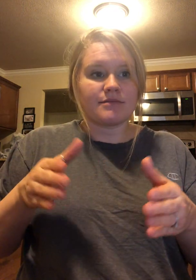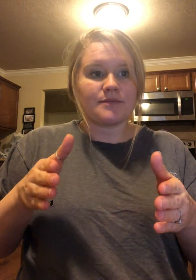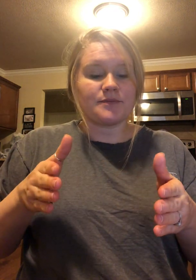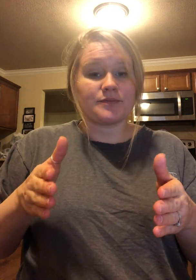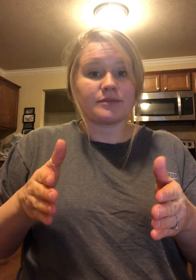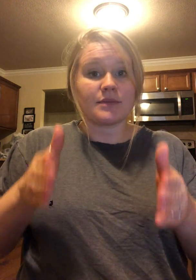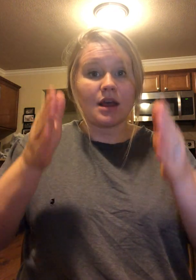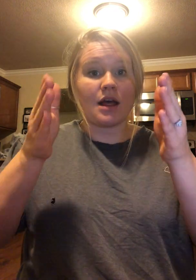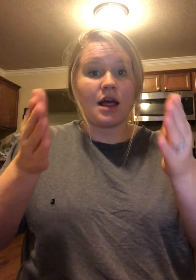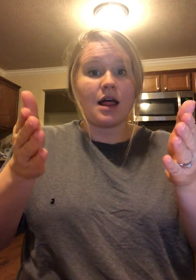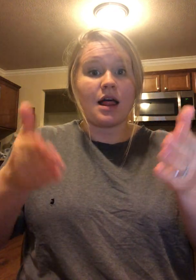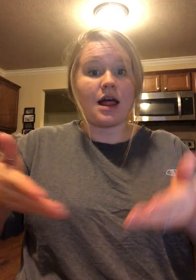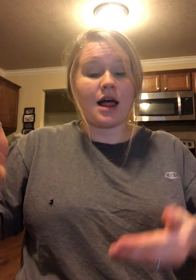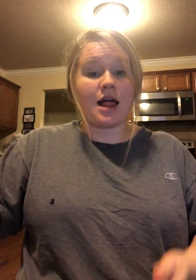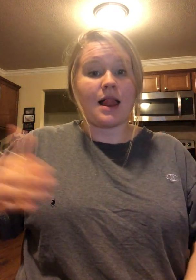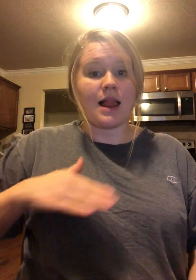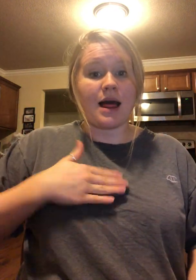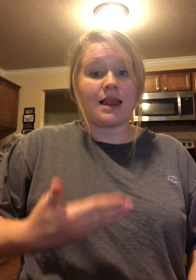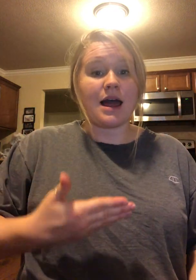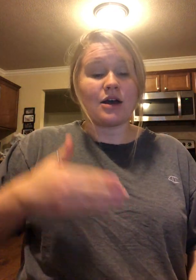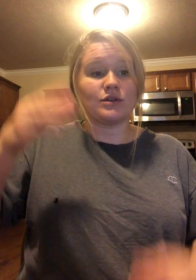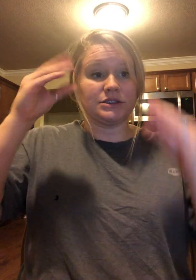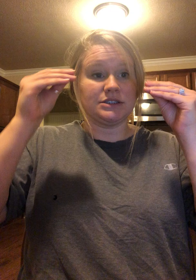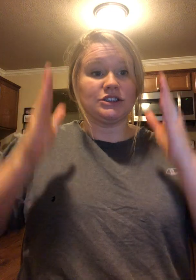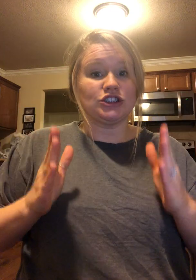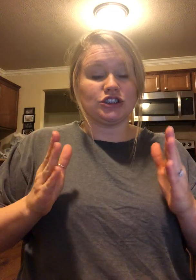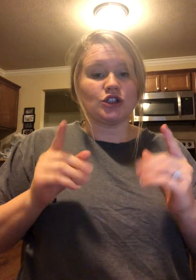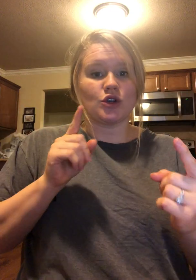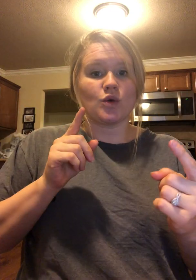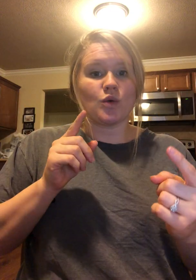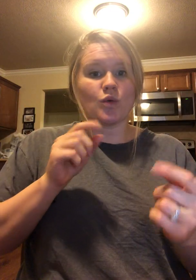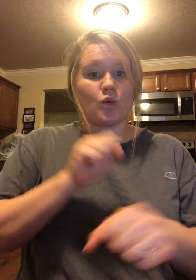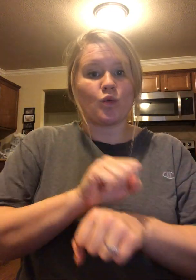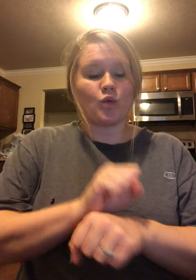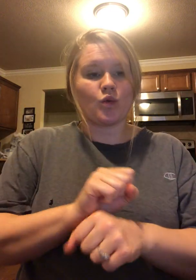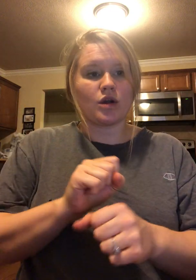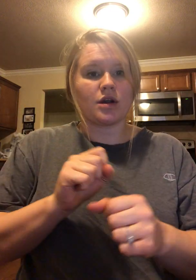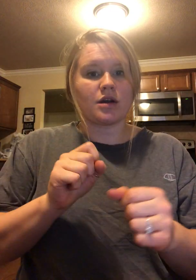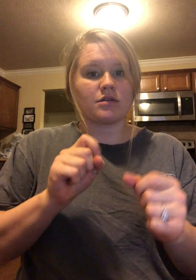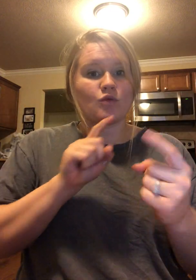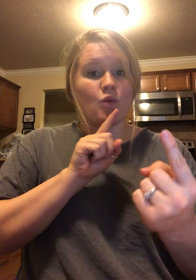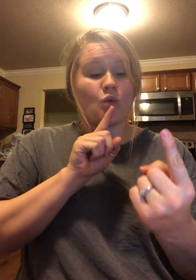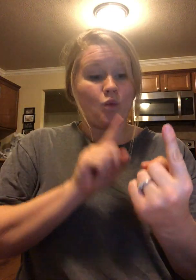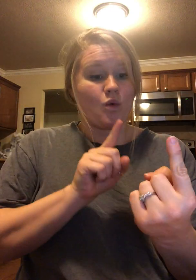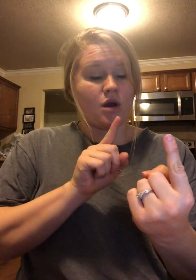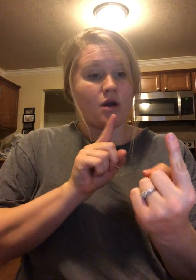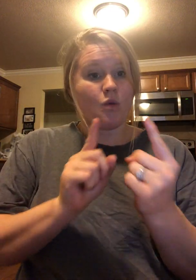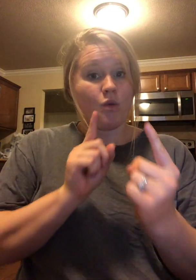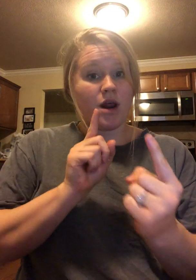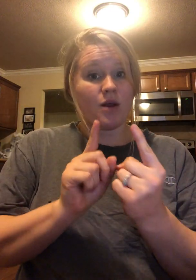with children to focus on a specific component of reading targeted for that